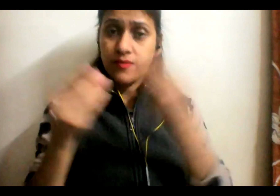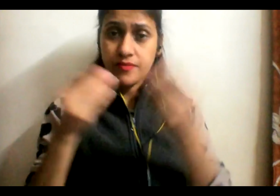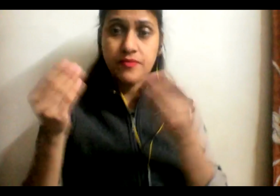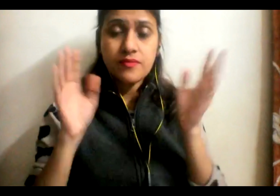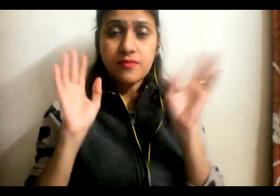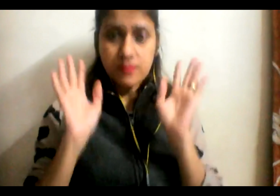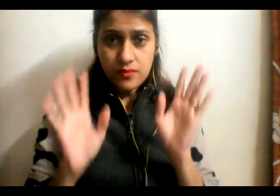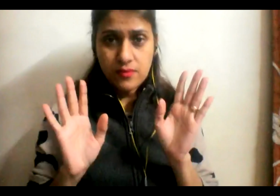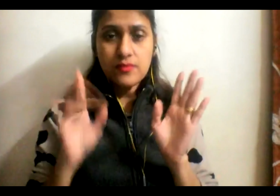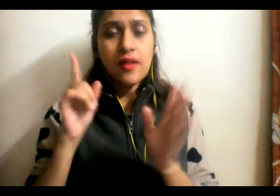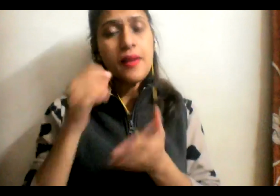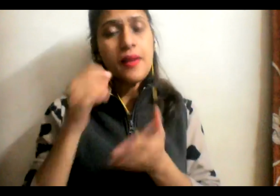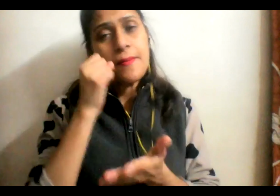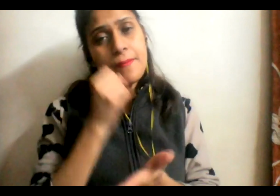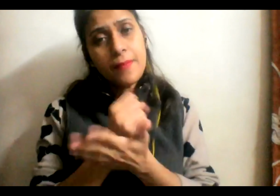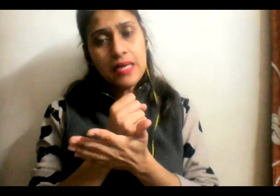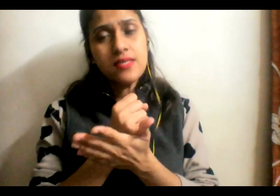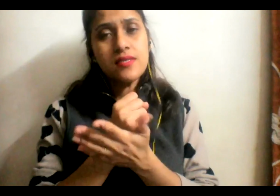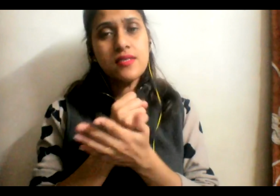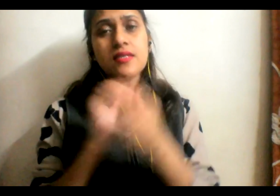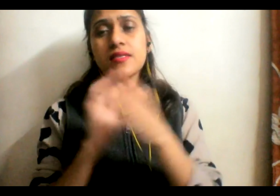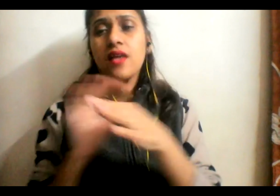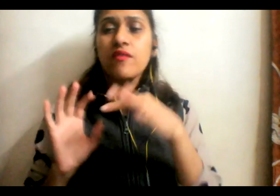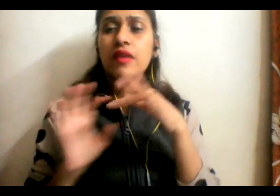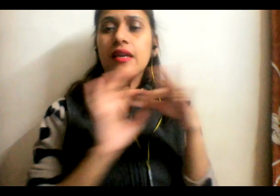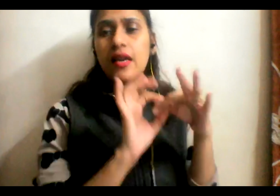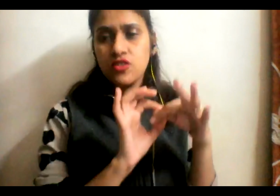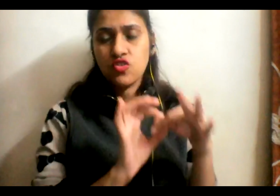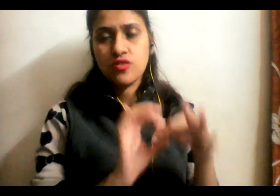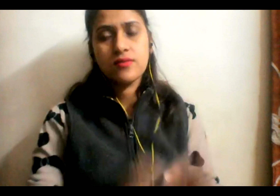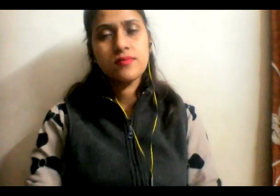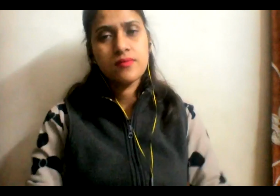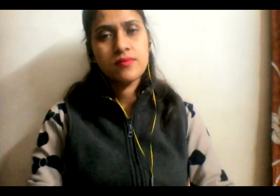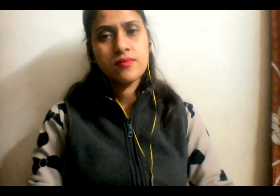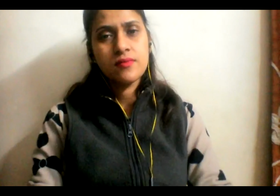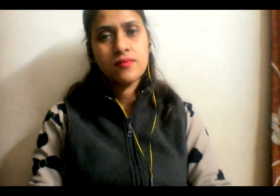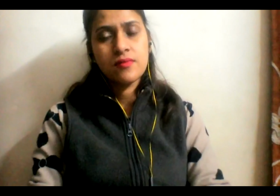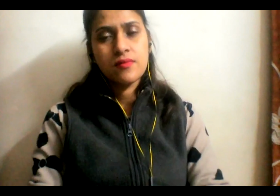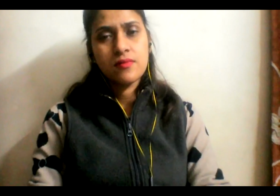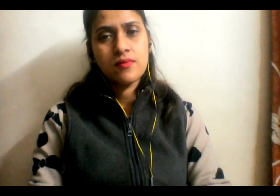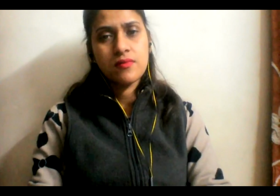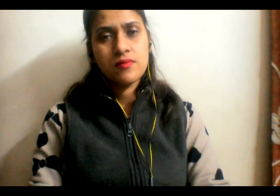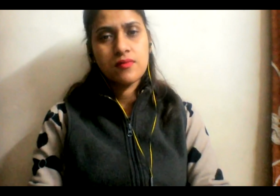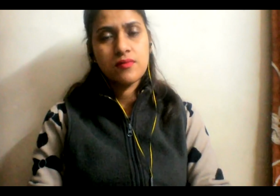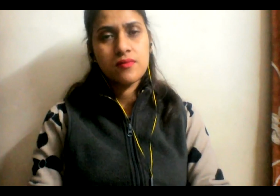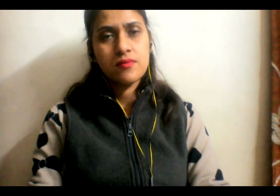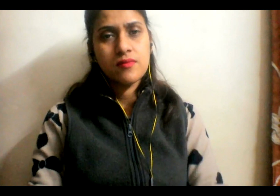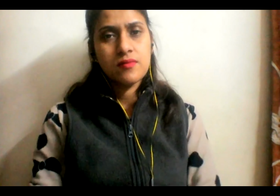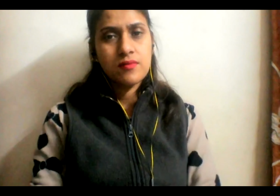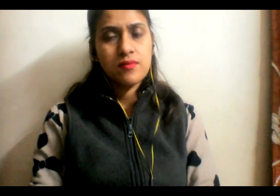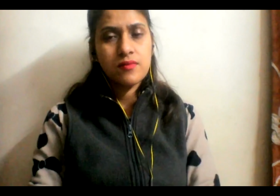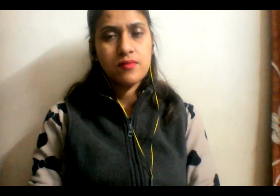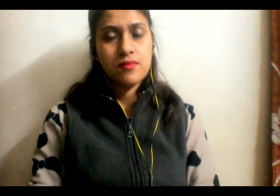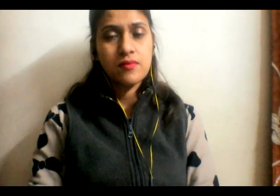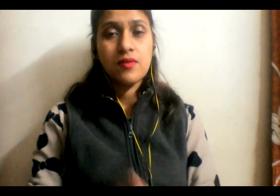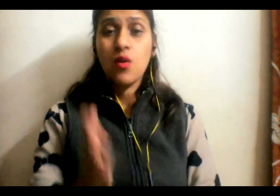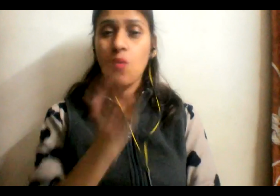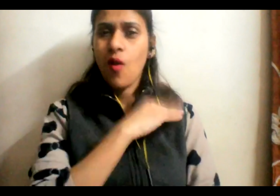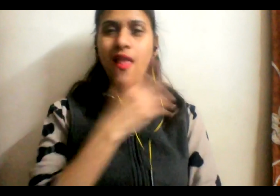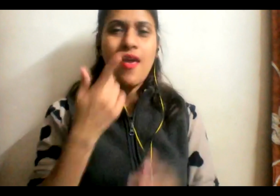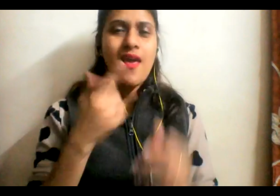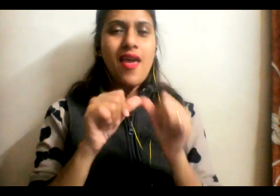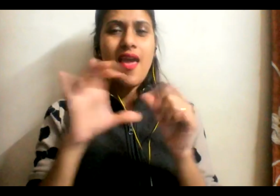This is a part of a service, and the service accessibility deadline under the existing act has already passed. It was